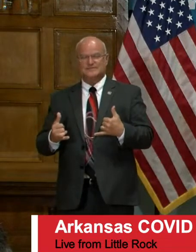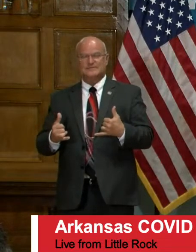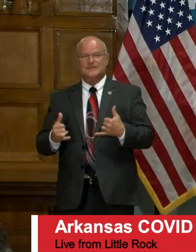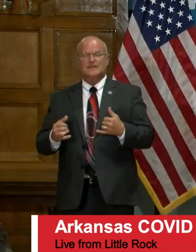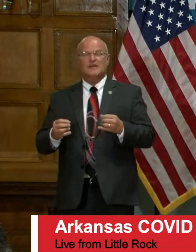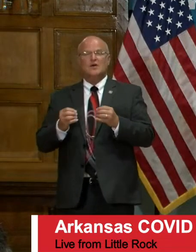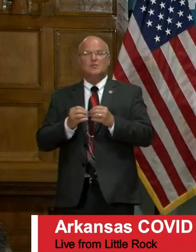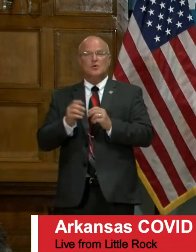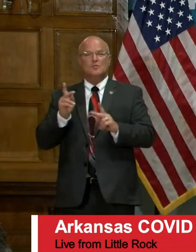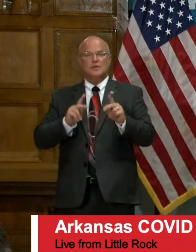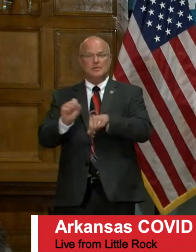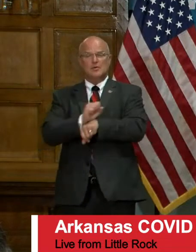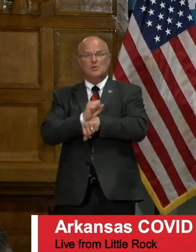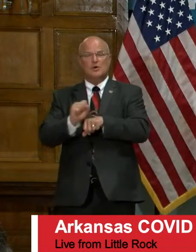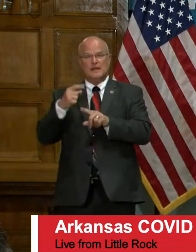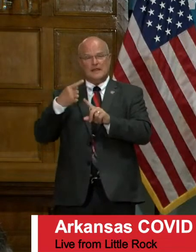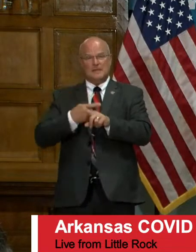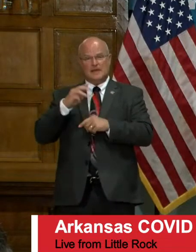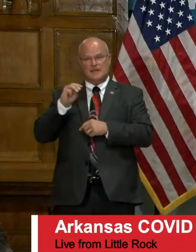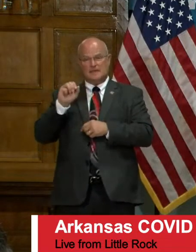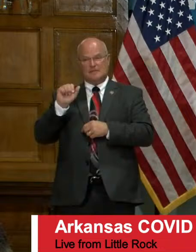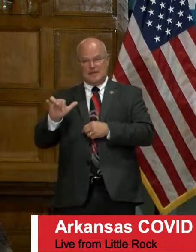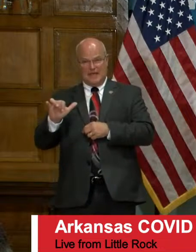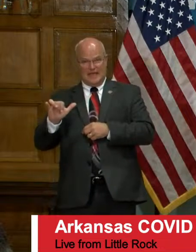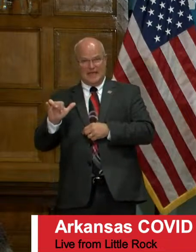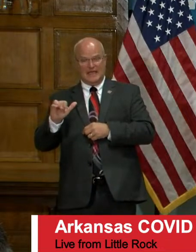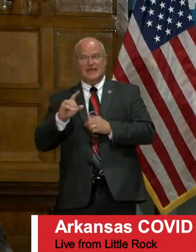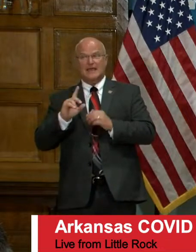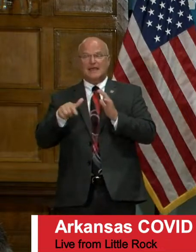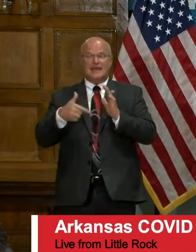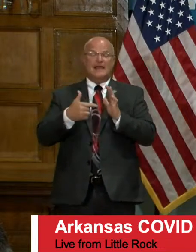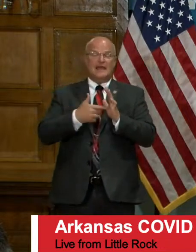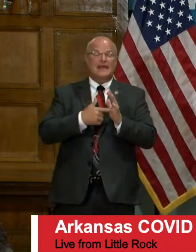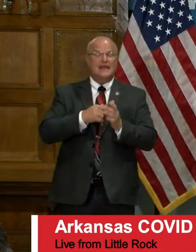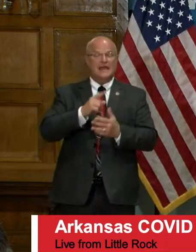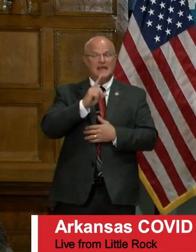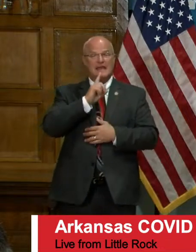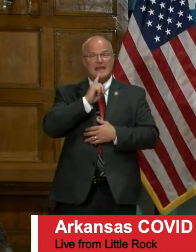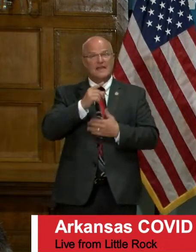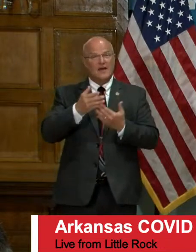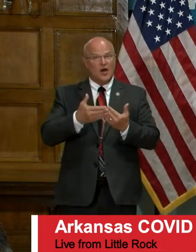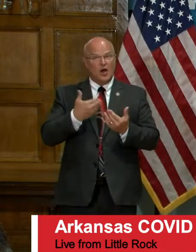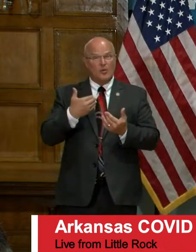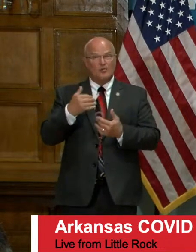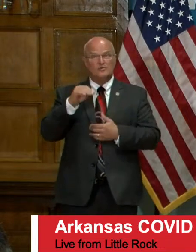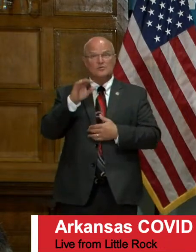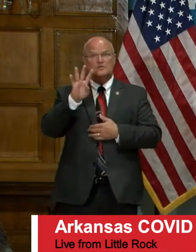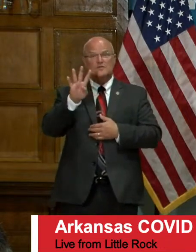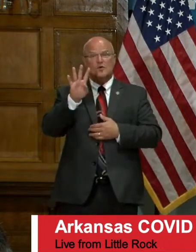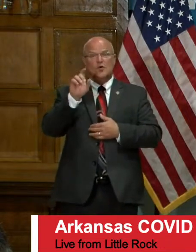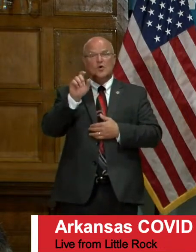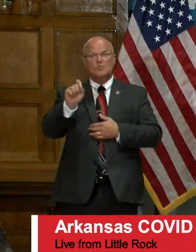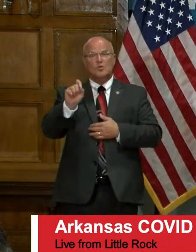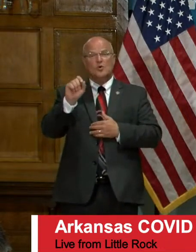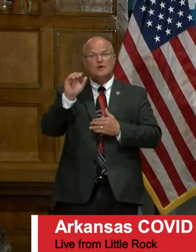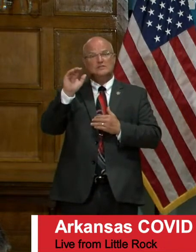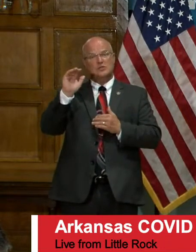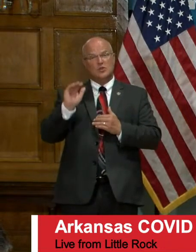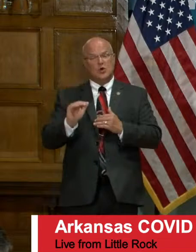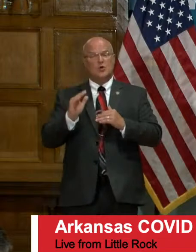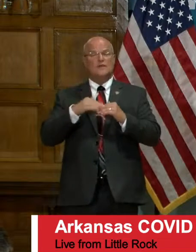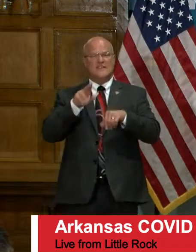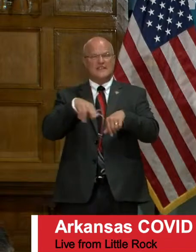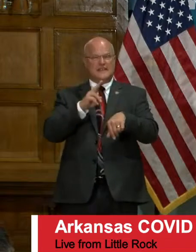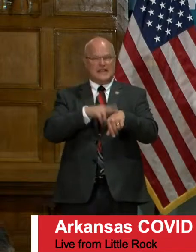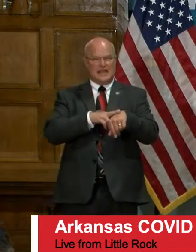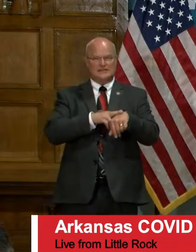more Arkansans employed in the month of May, and this is almost 4 points lower than the national unemployment